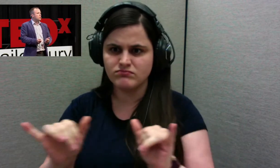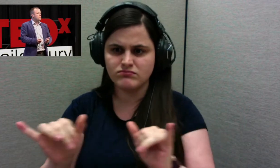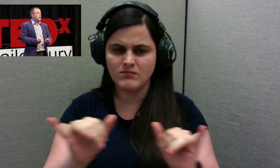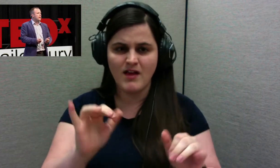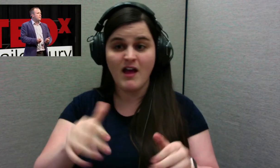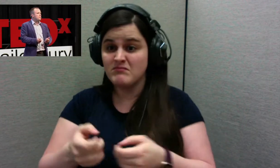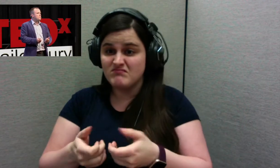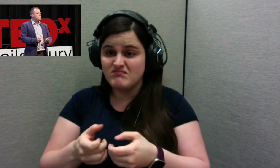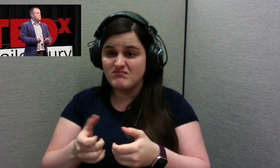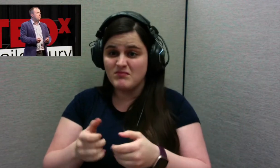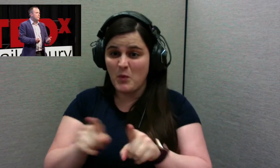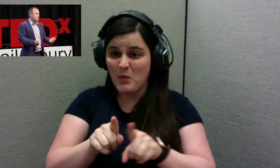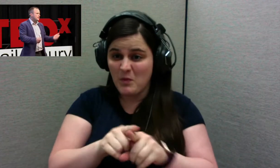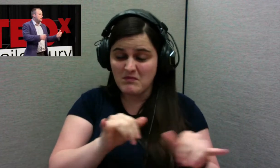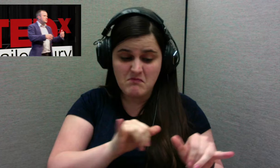that you enjoyed playing.